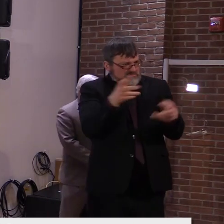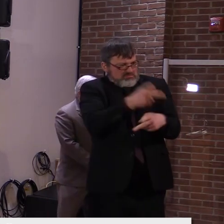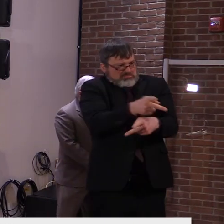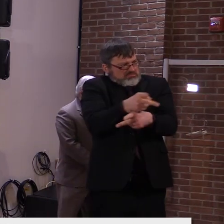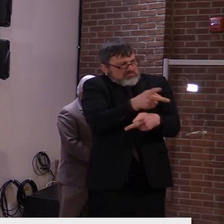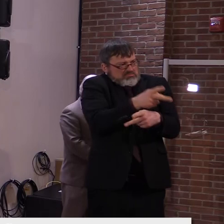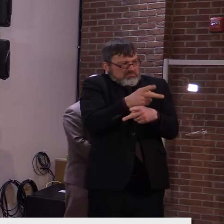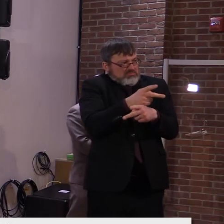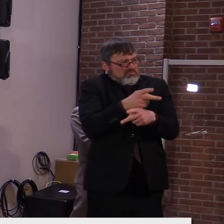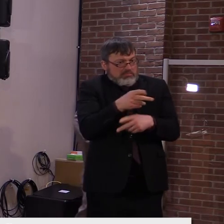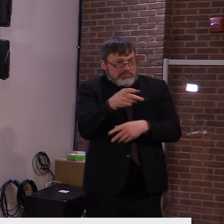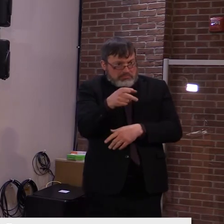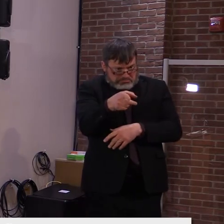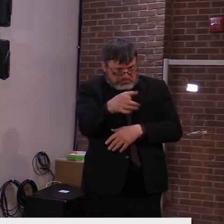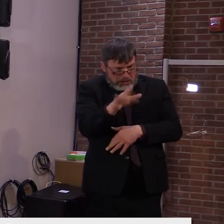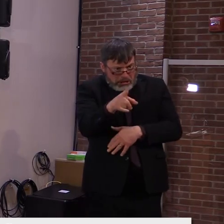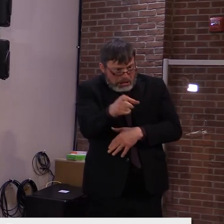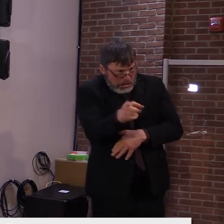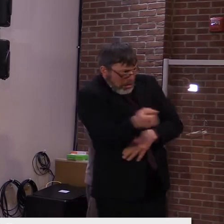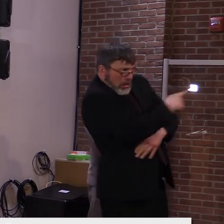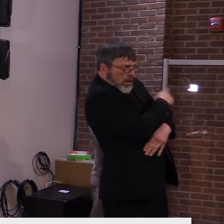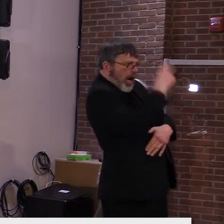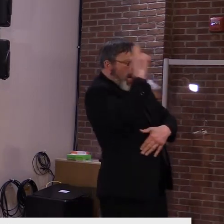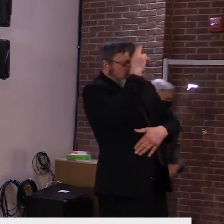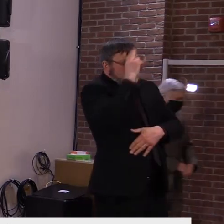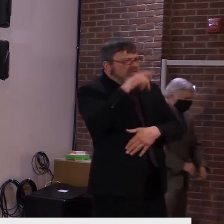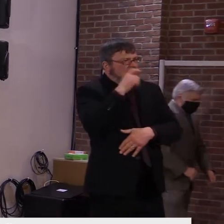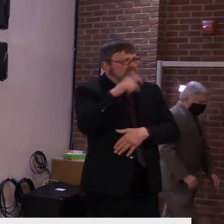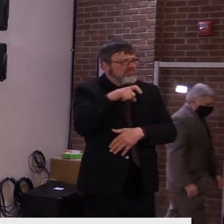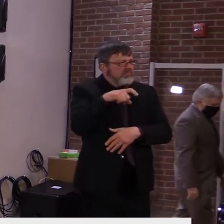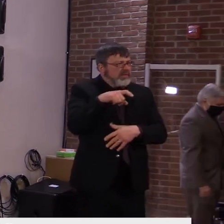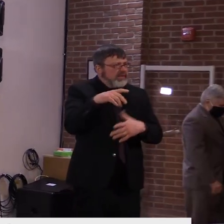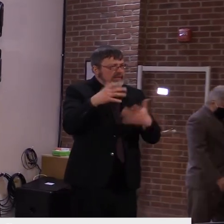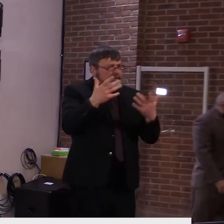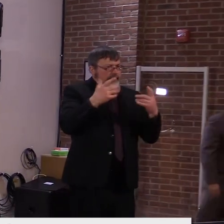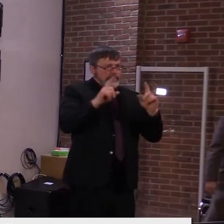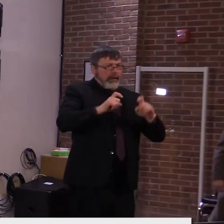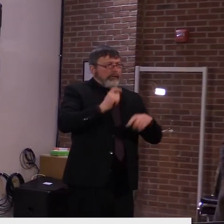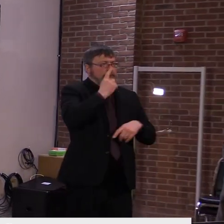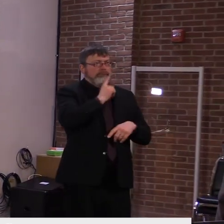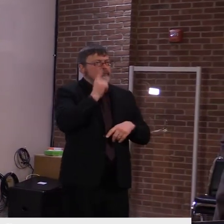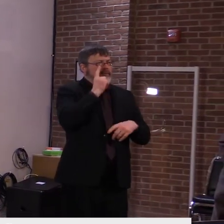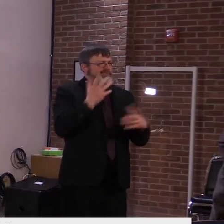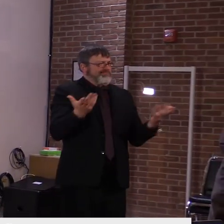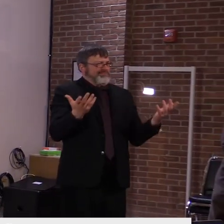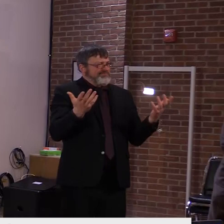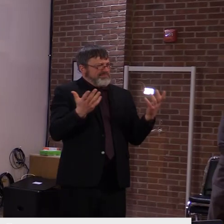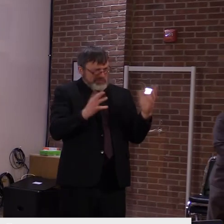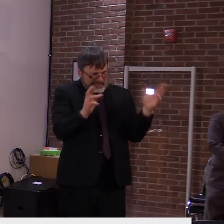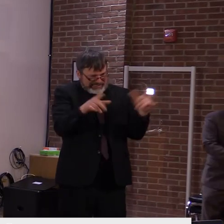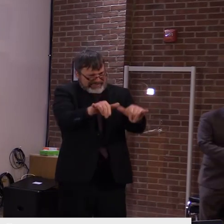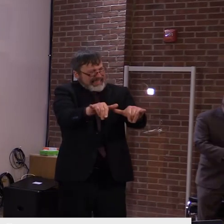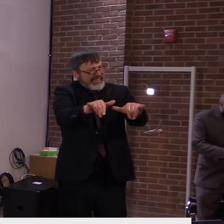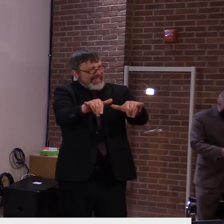tested positive for COVID and here's what's going on. You're not going to get that level of attention every day